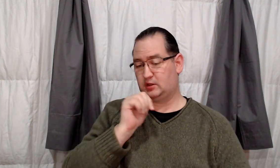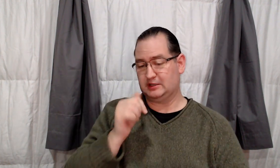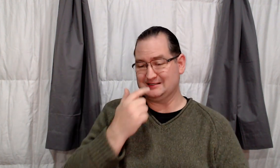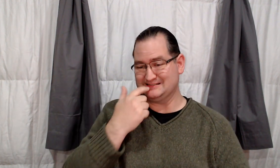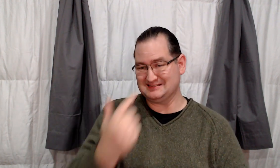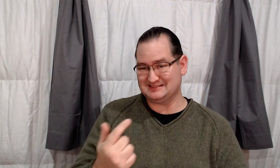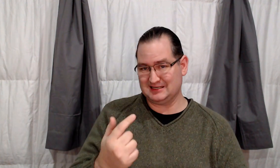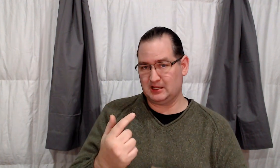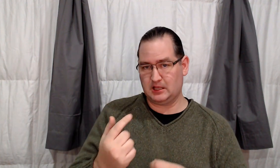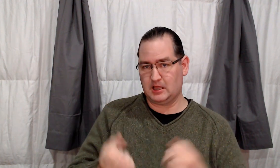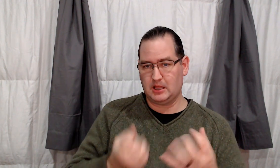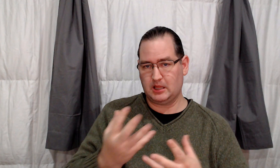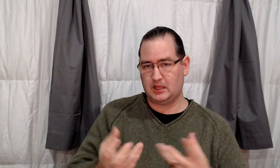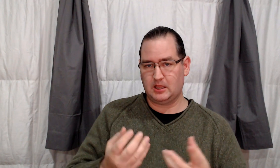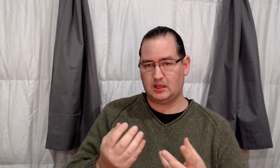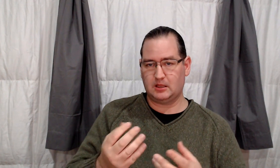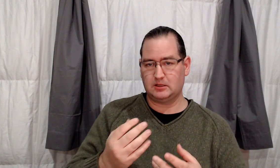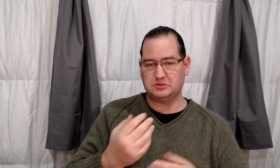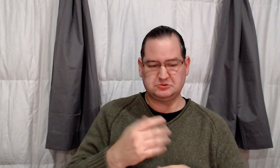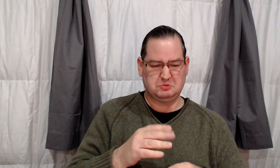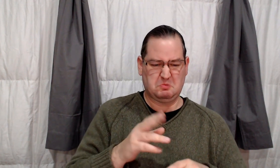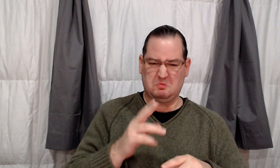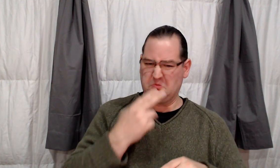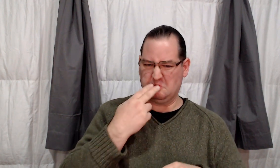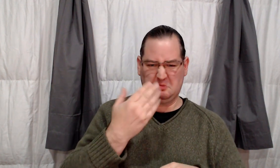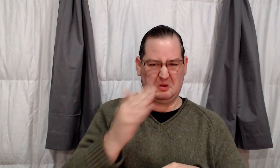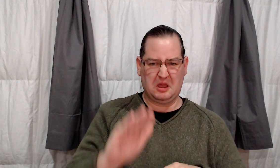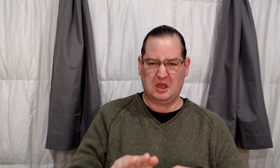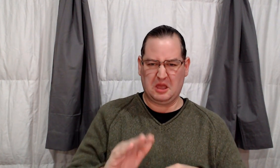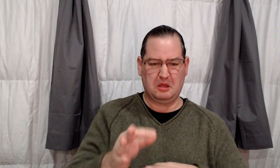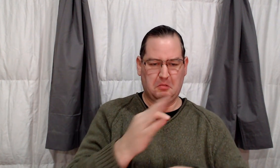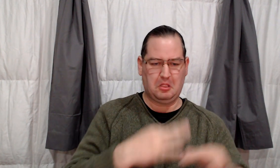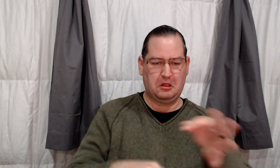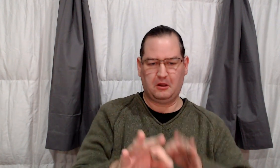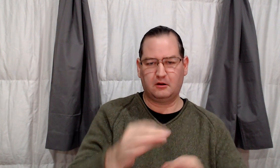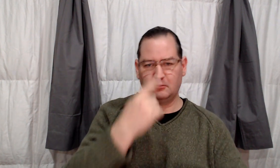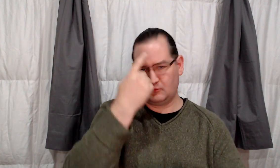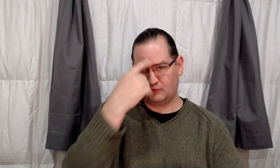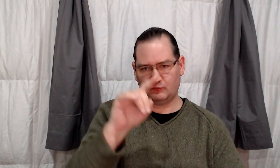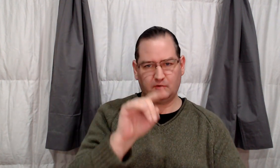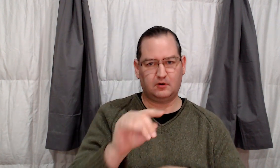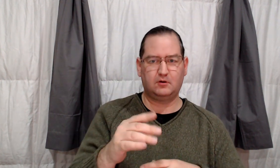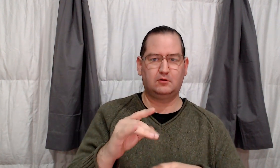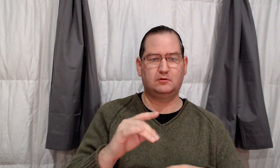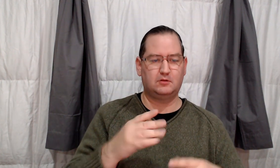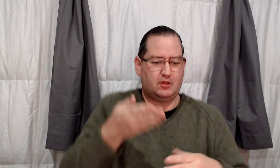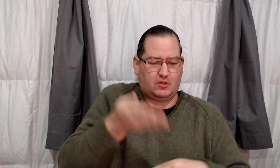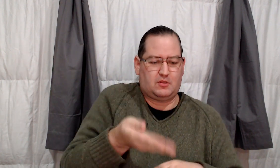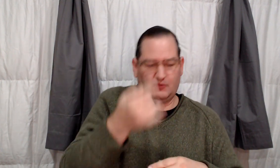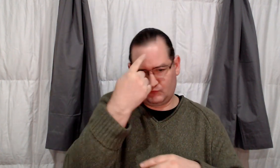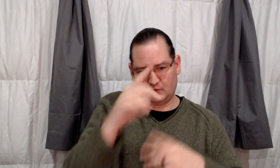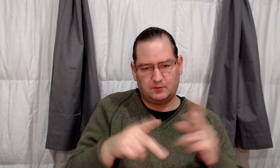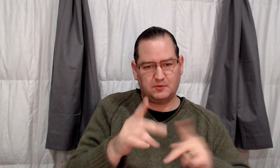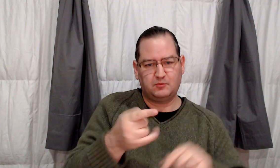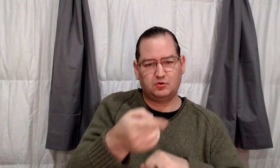love. And I didn't say it's a poor substitute for the money, the tens of thousands of pounds that you'll